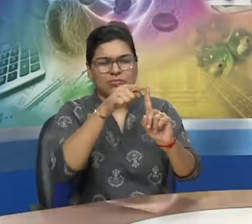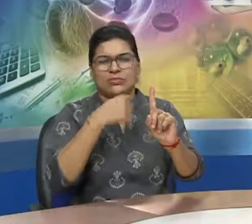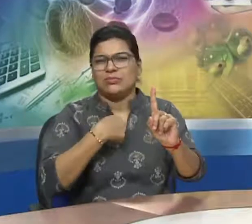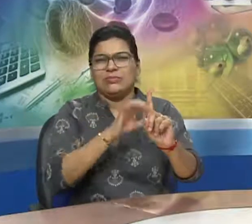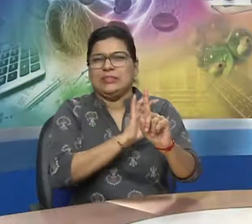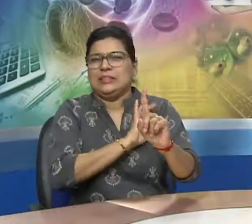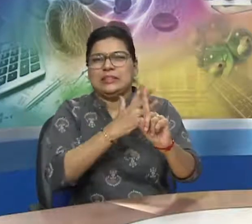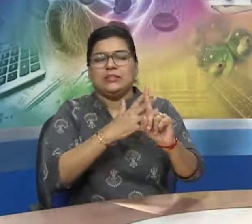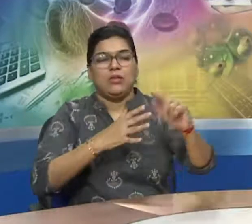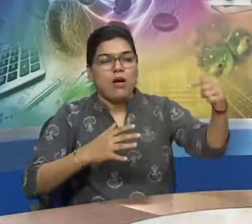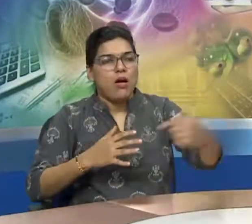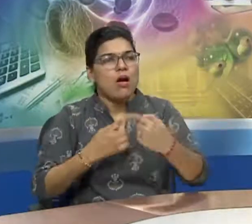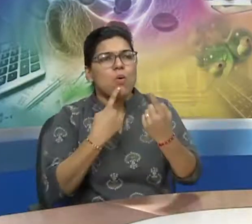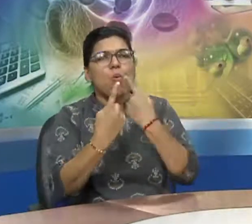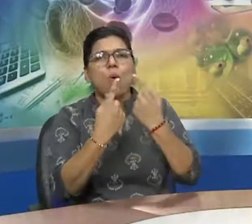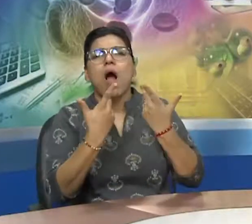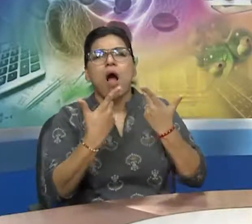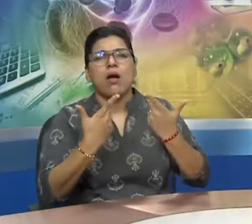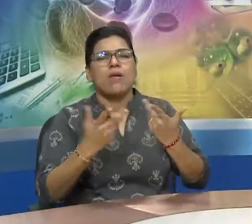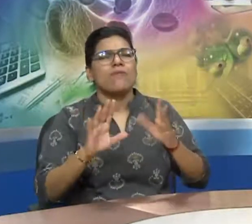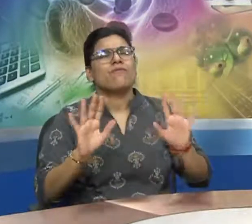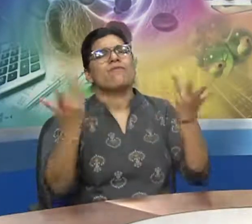It means a feeling of relief